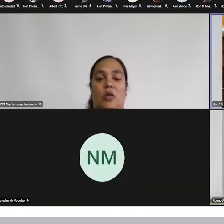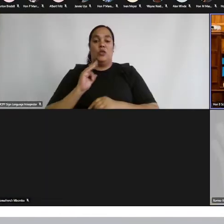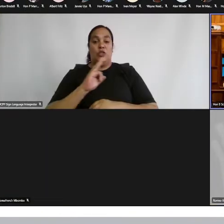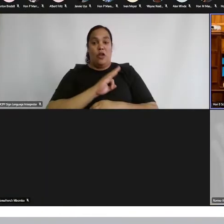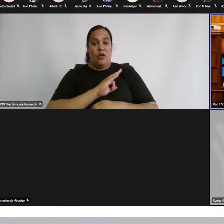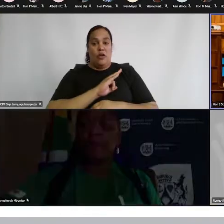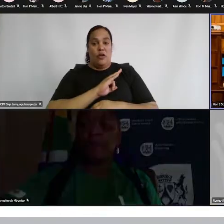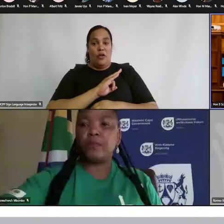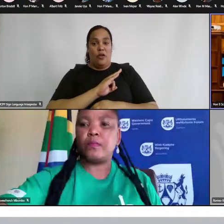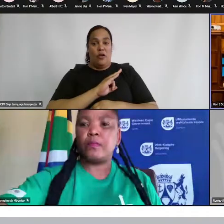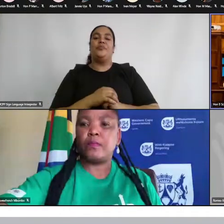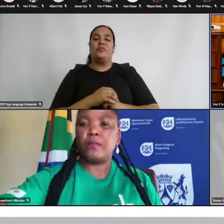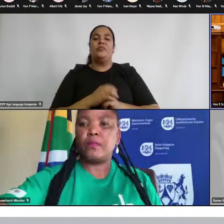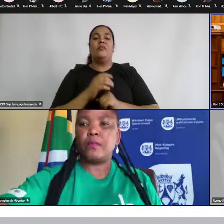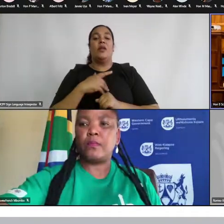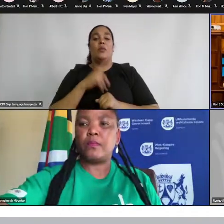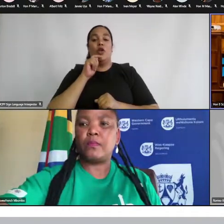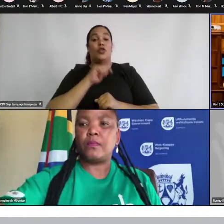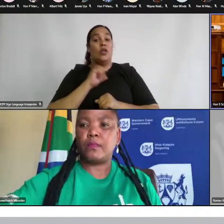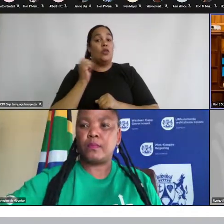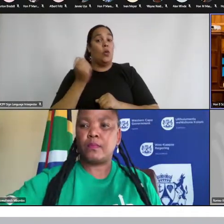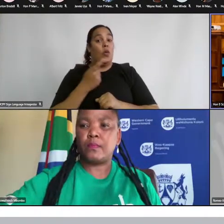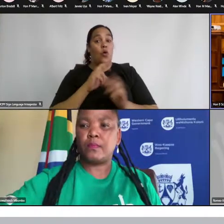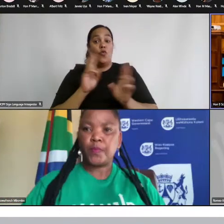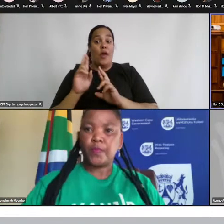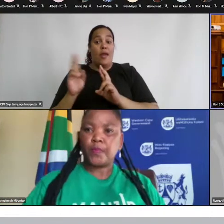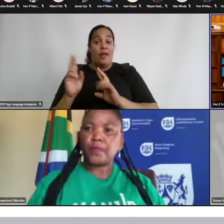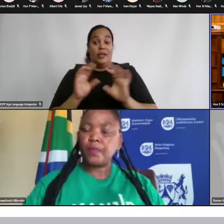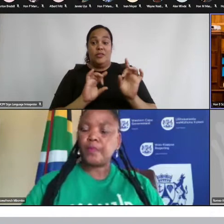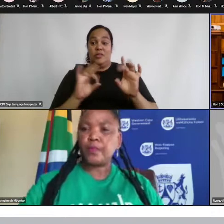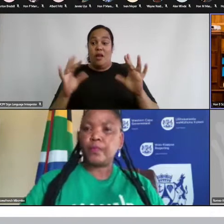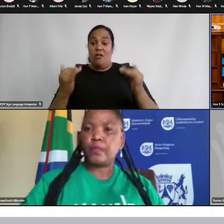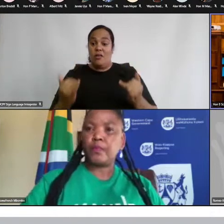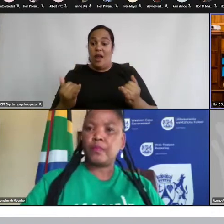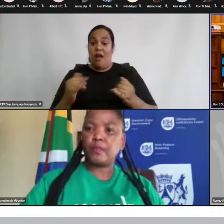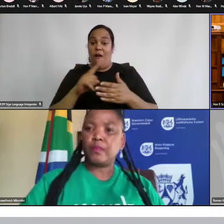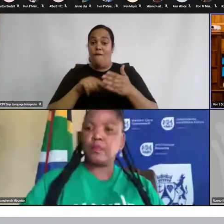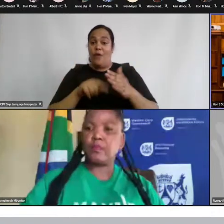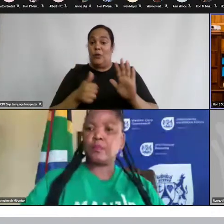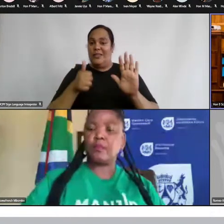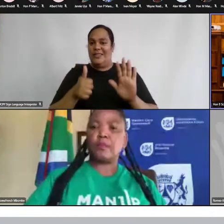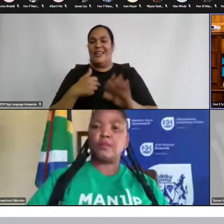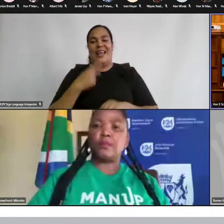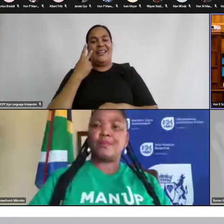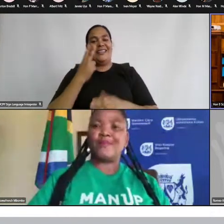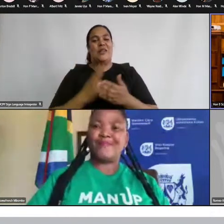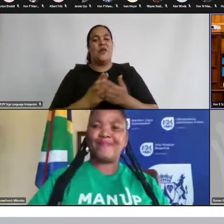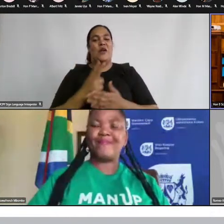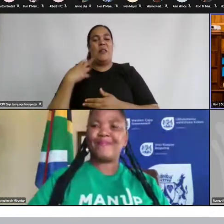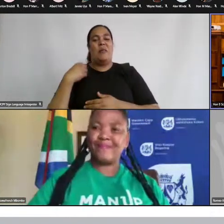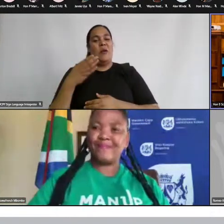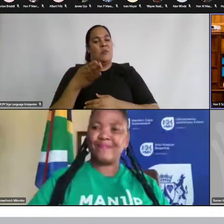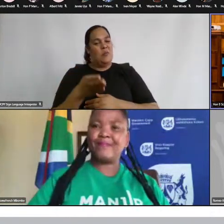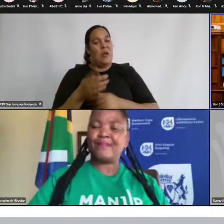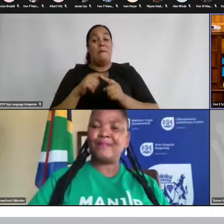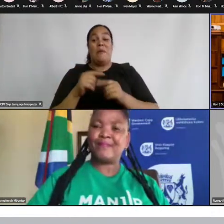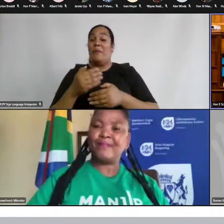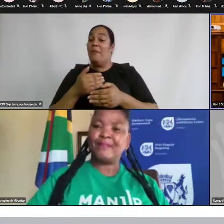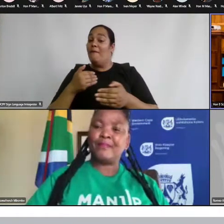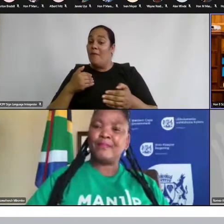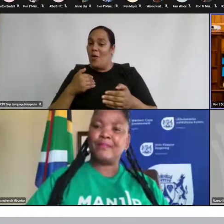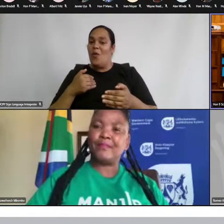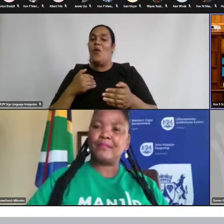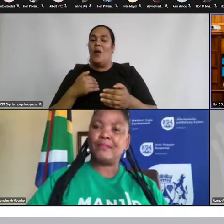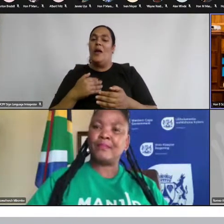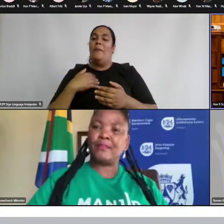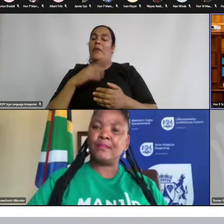staff. I trust that everybody is ready to start off with vote 6. I see the honourable minister. So, but before that, may